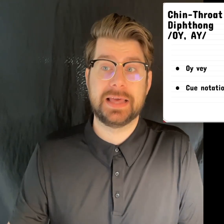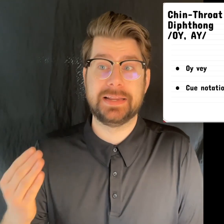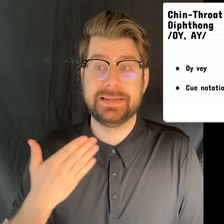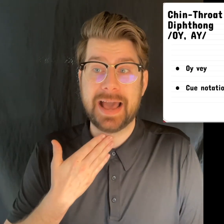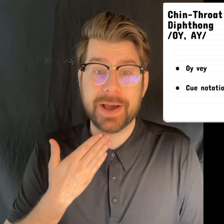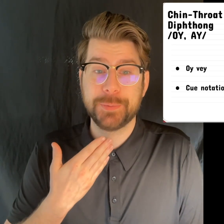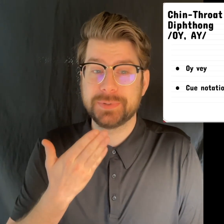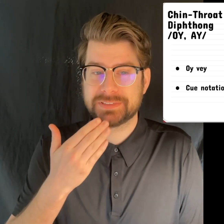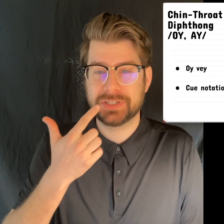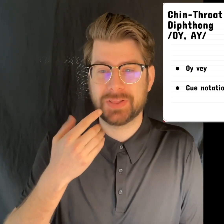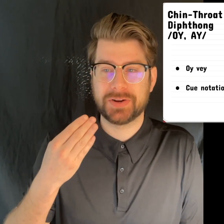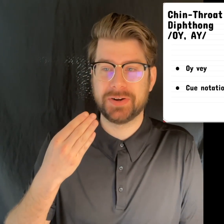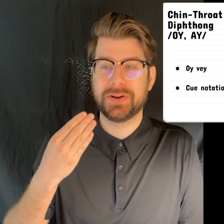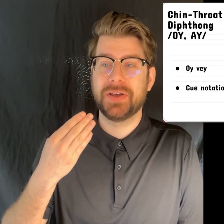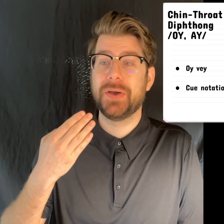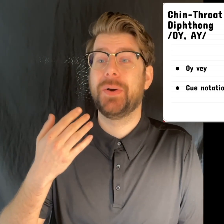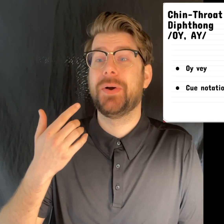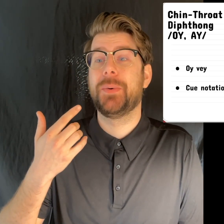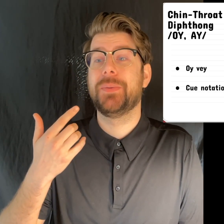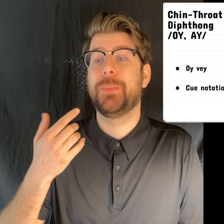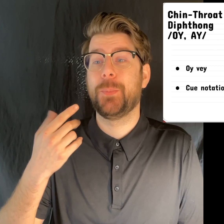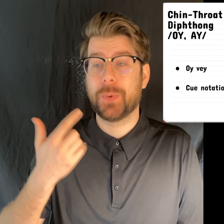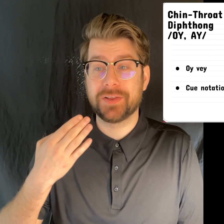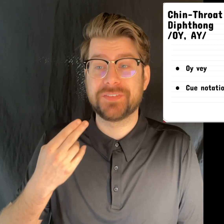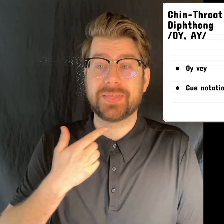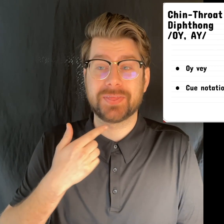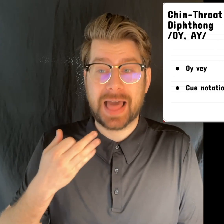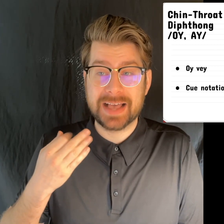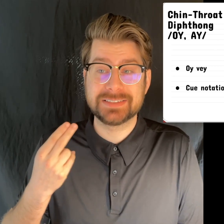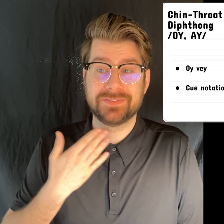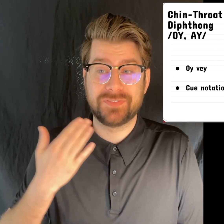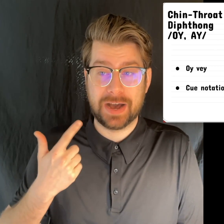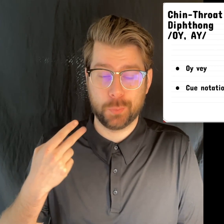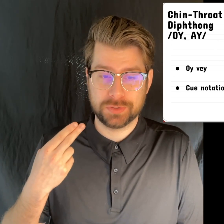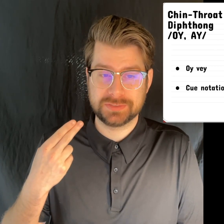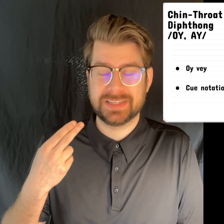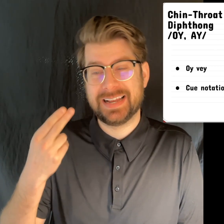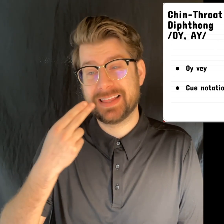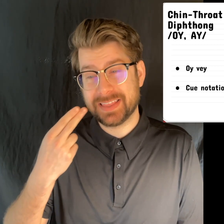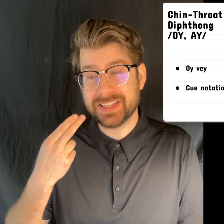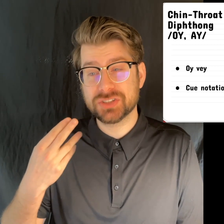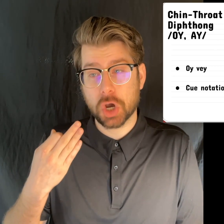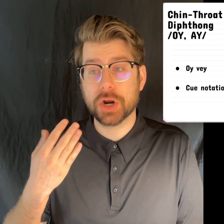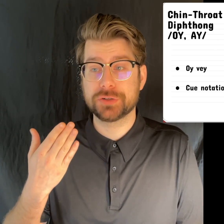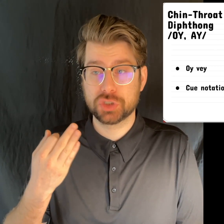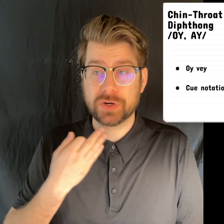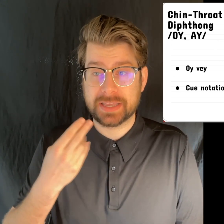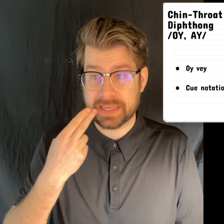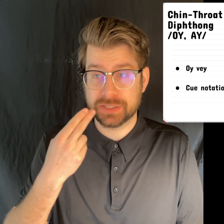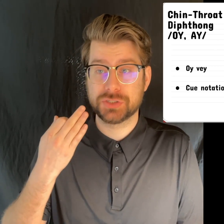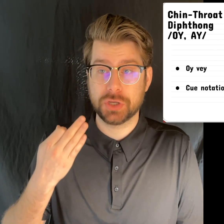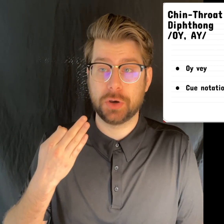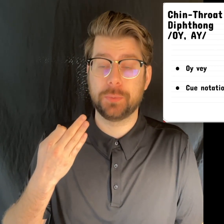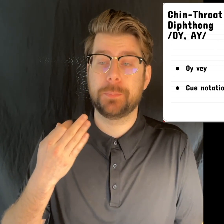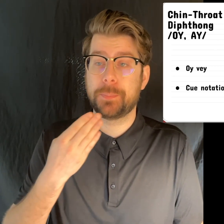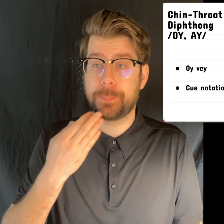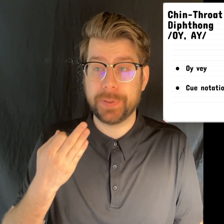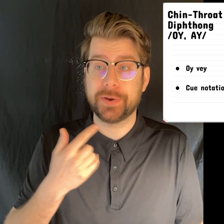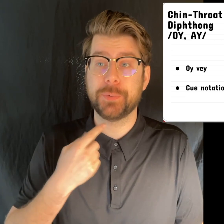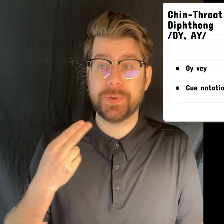And now to learn one of the last vowels. And these are tricky, so bear with